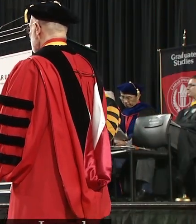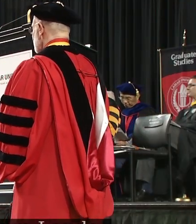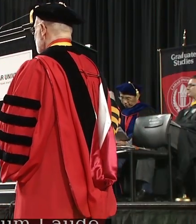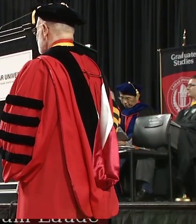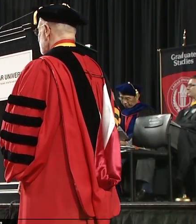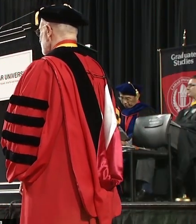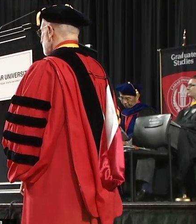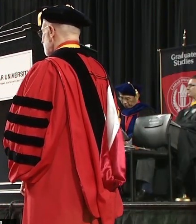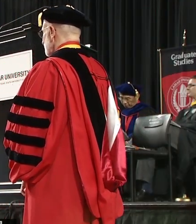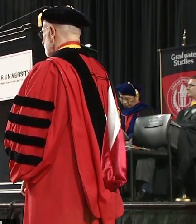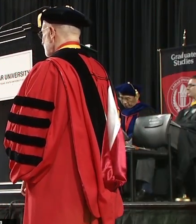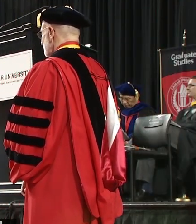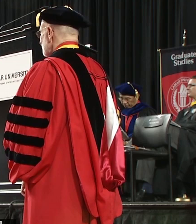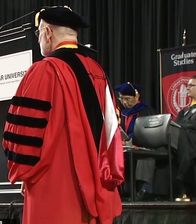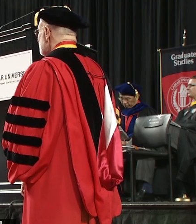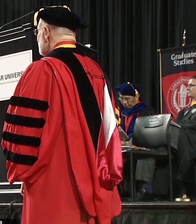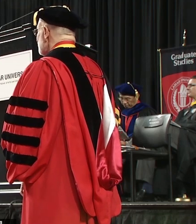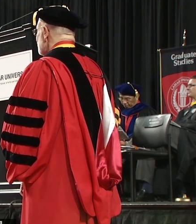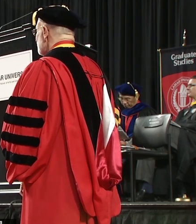Jalen Deshea Williams.